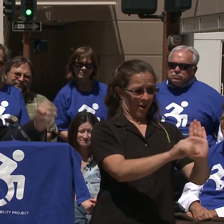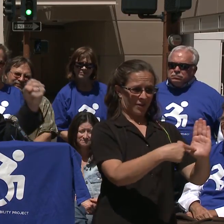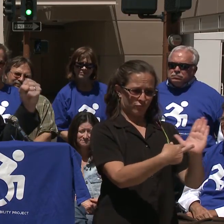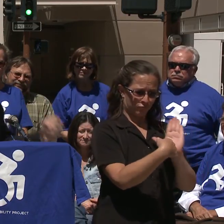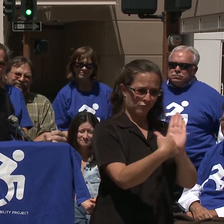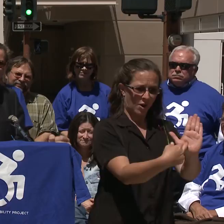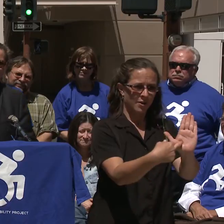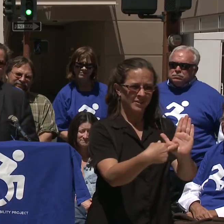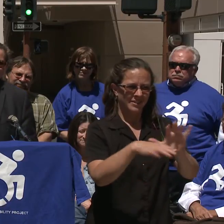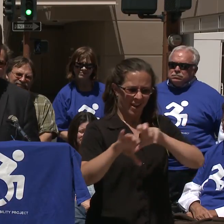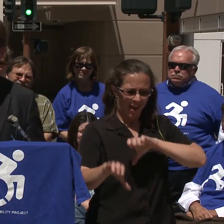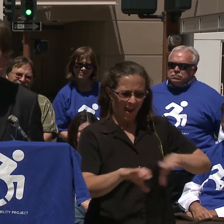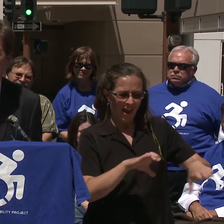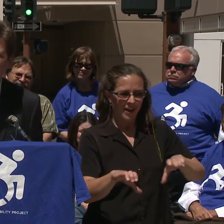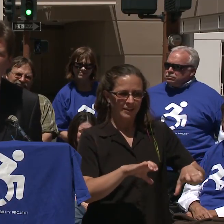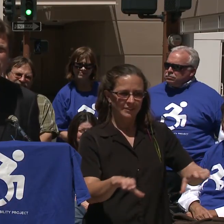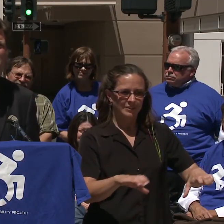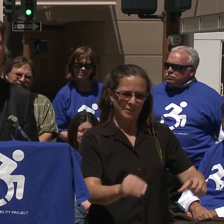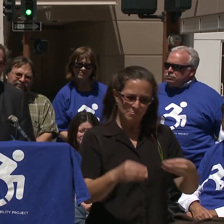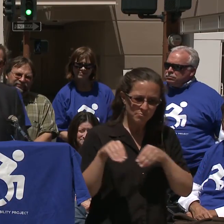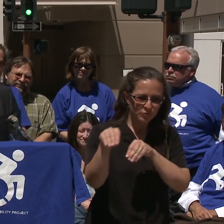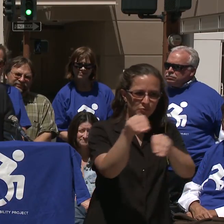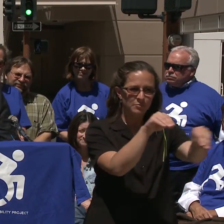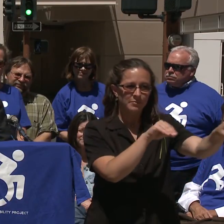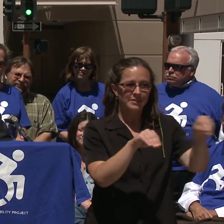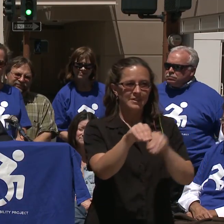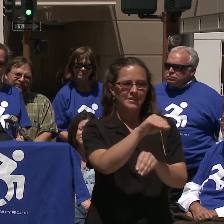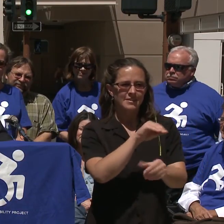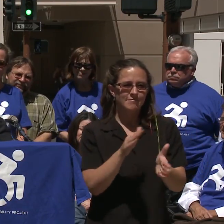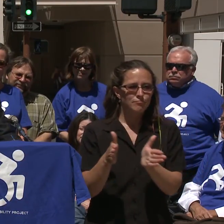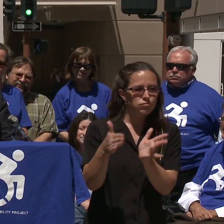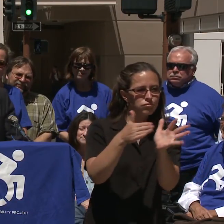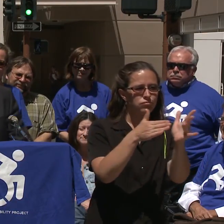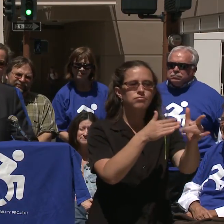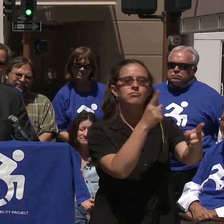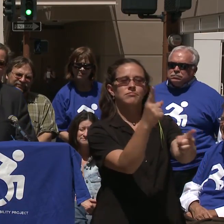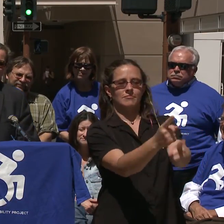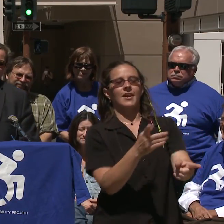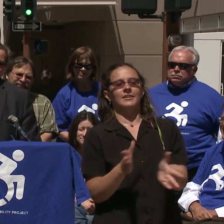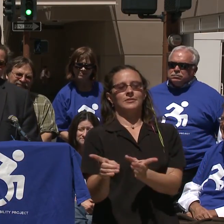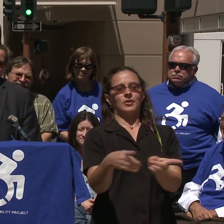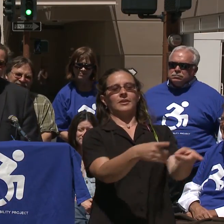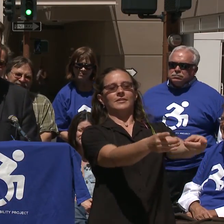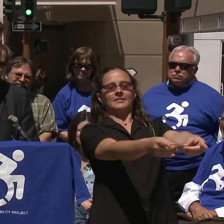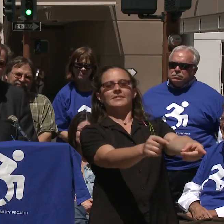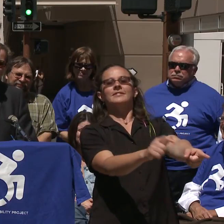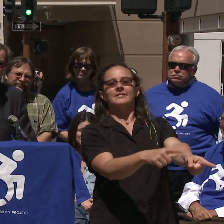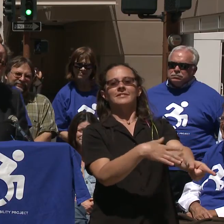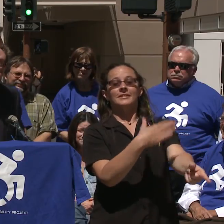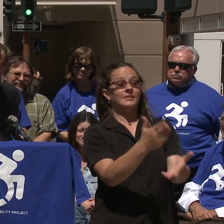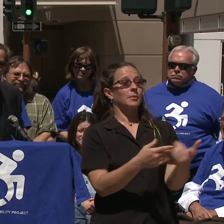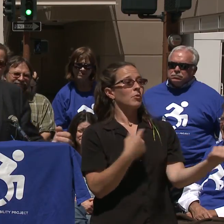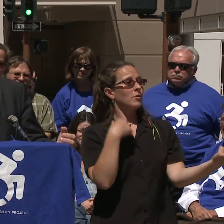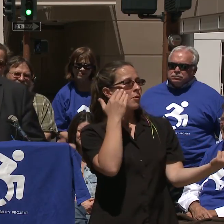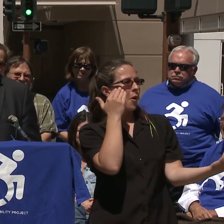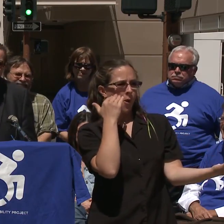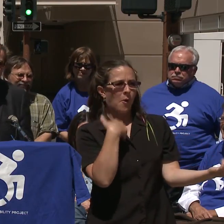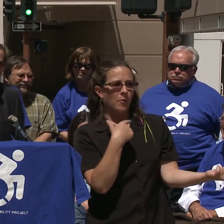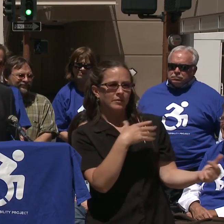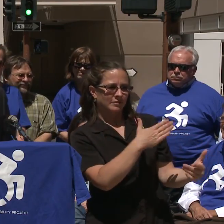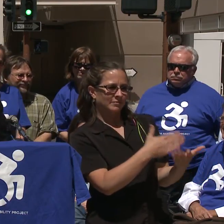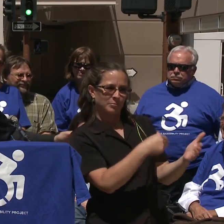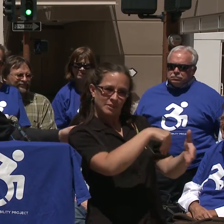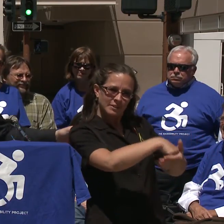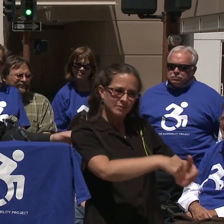action, movement, heading in the right direction. In fact, it should probably have not only a person who happens to be in a wheelchair moving forward in the